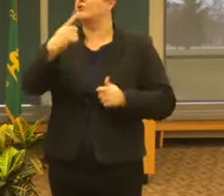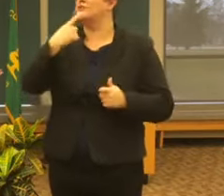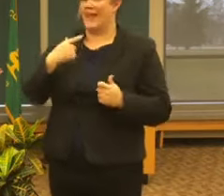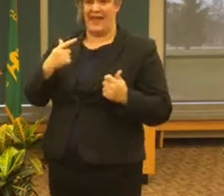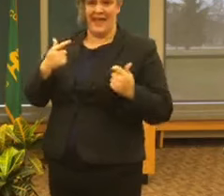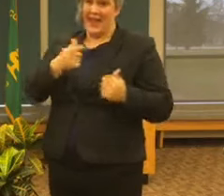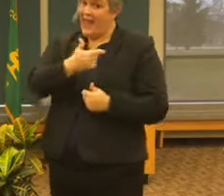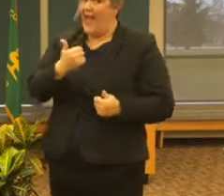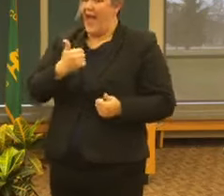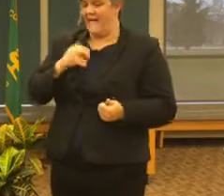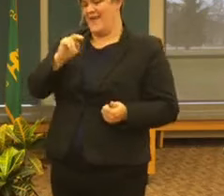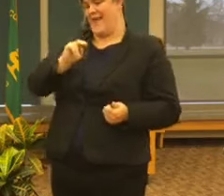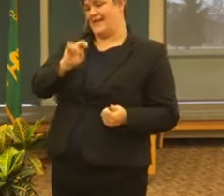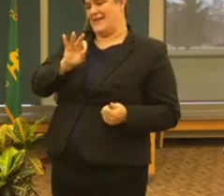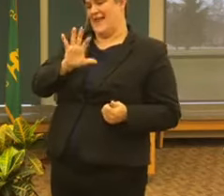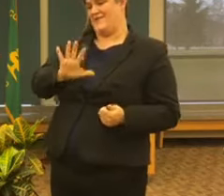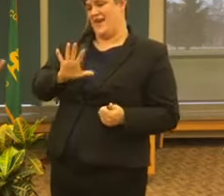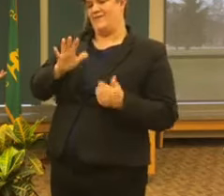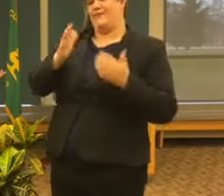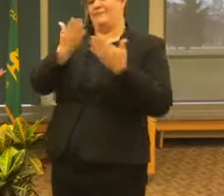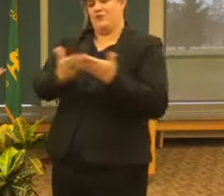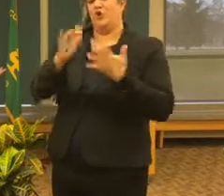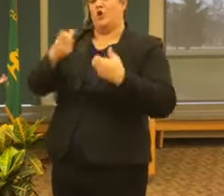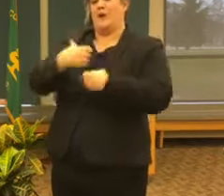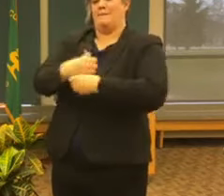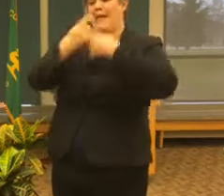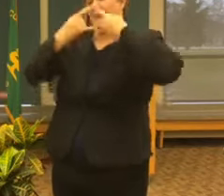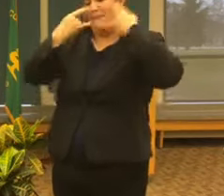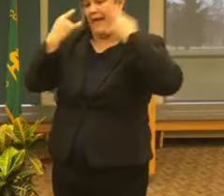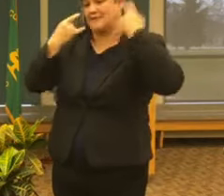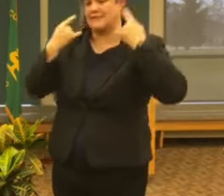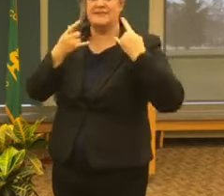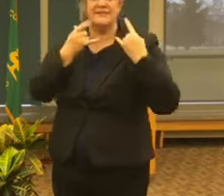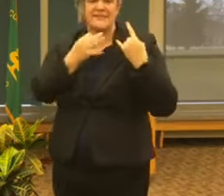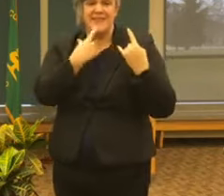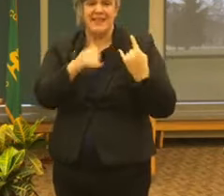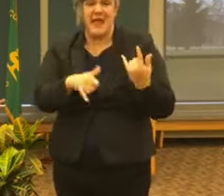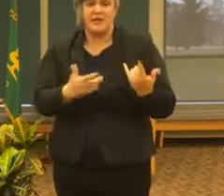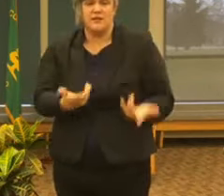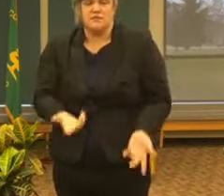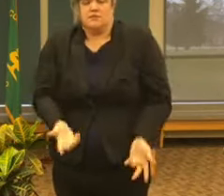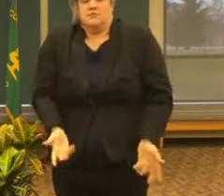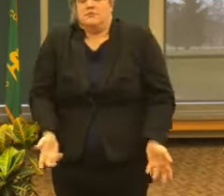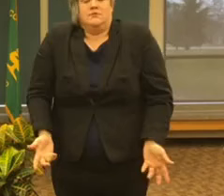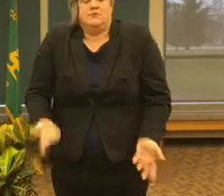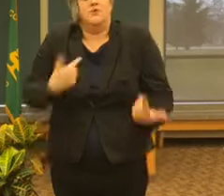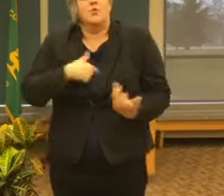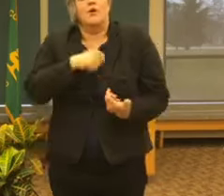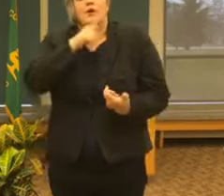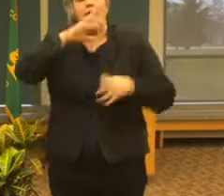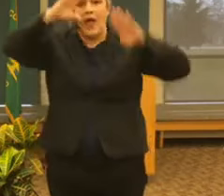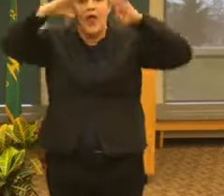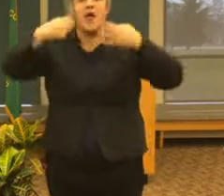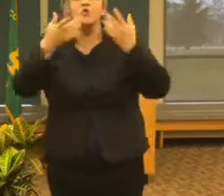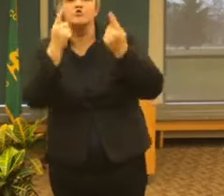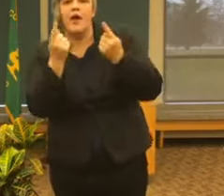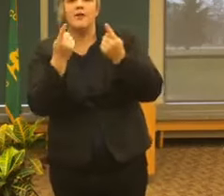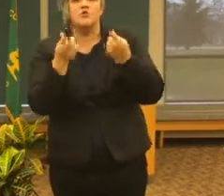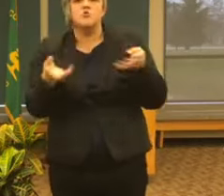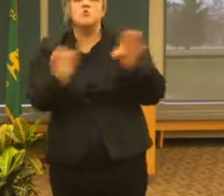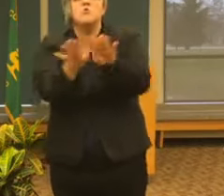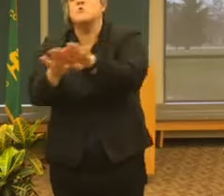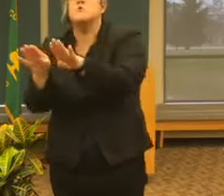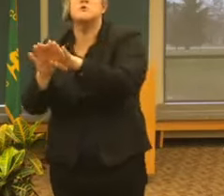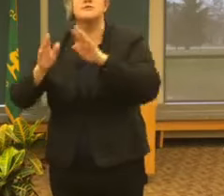have N95 materials that you could make masks out of. If that's the case, we're not trying to close people down that have essential products